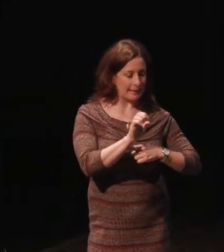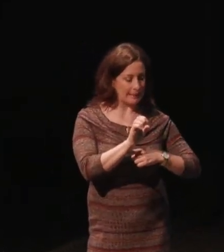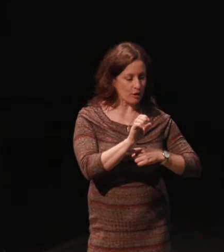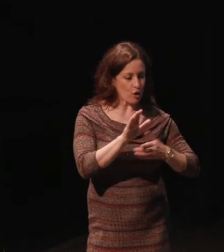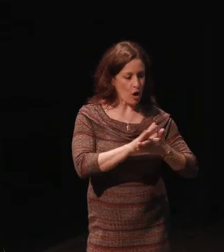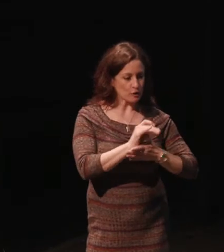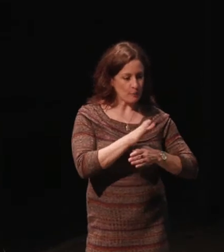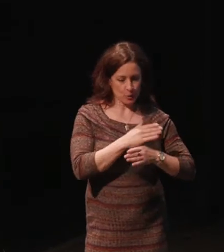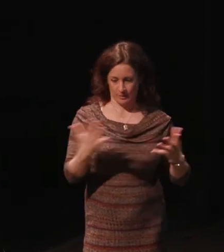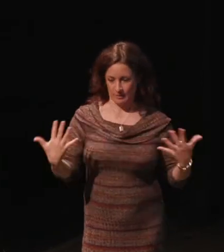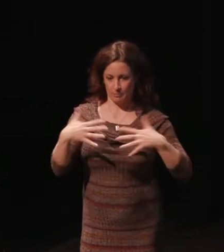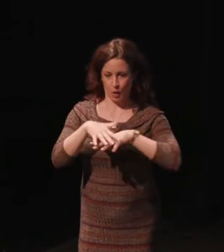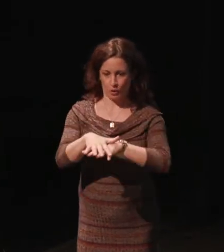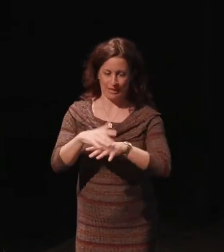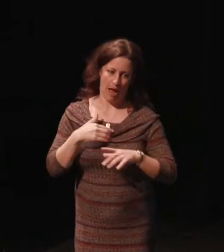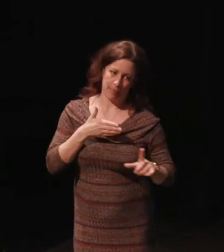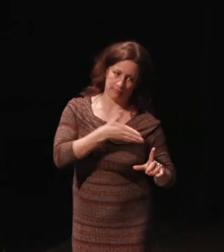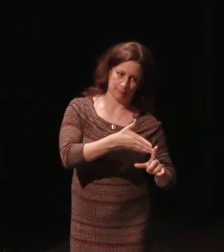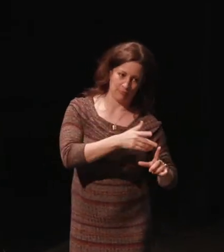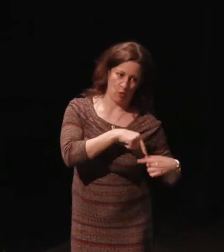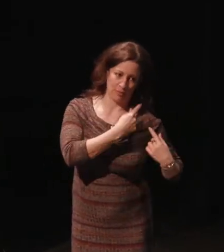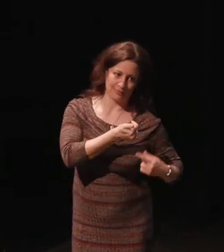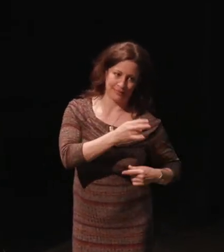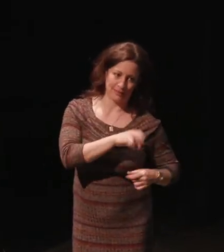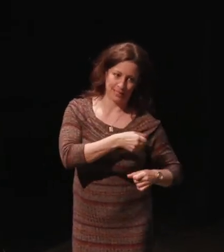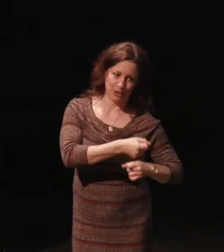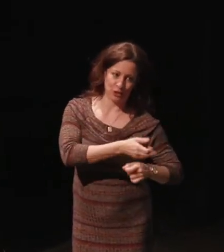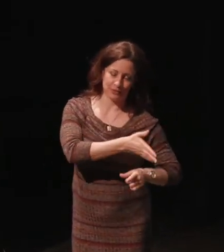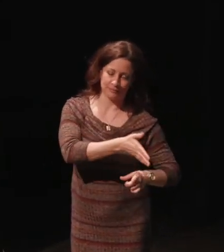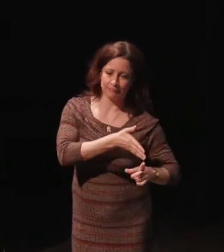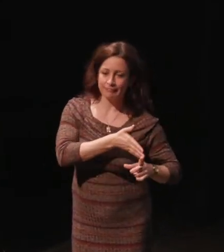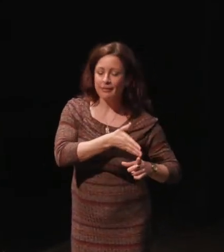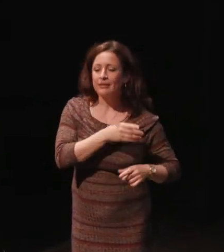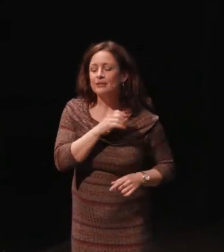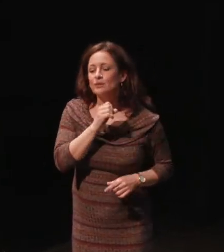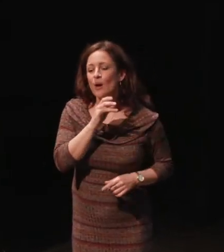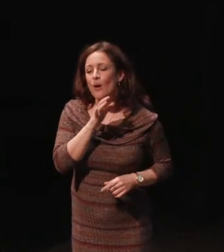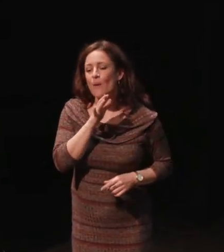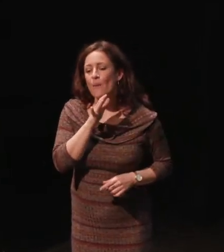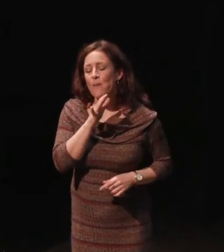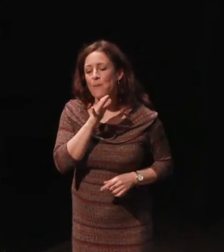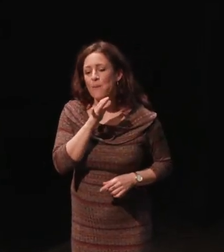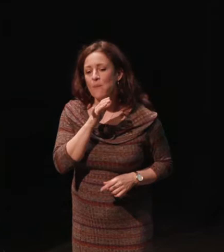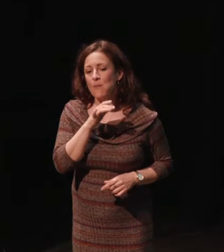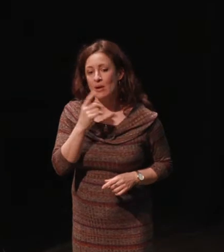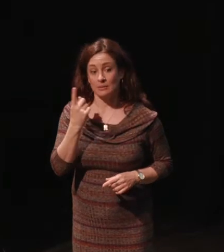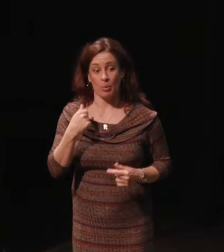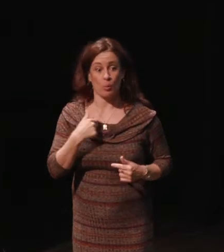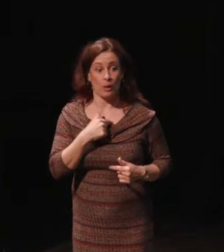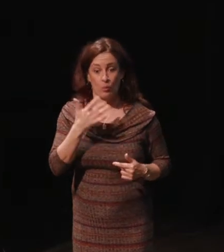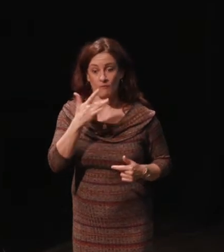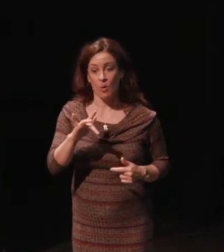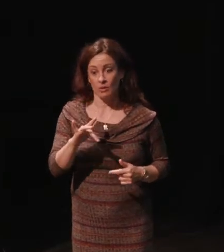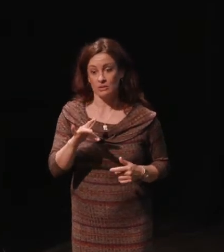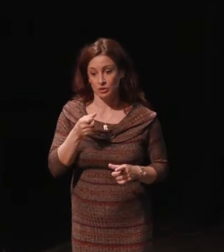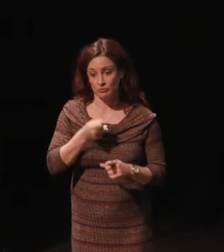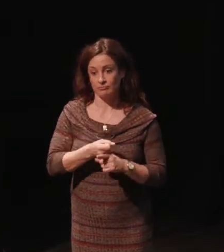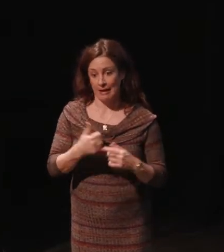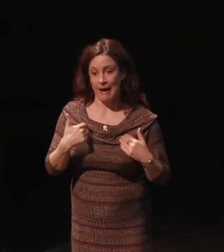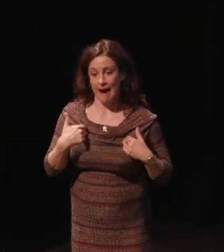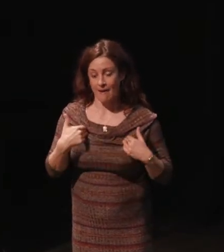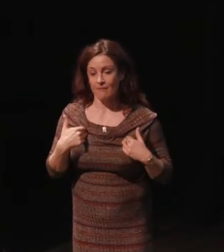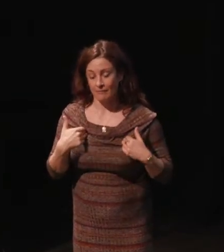things, and I've been at Berklee for 17 years now, and one of the things that we were very fortunate to